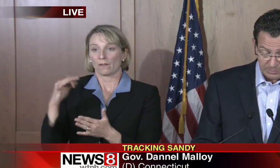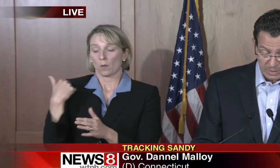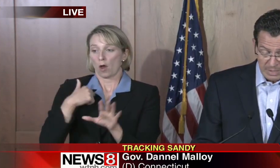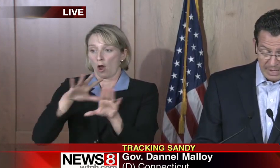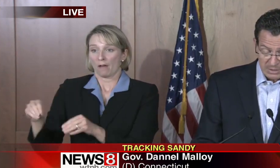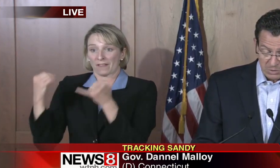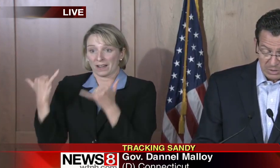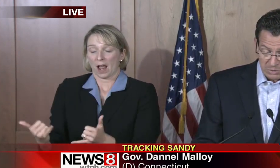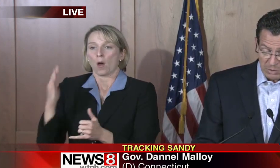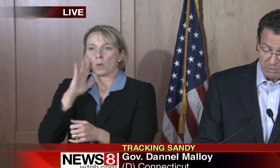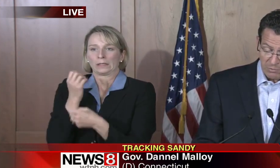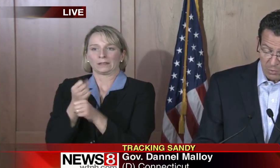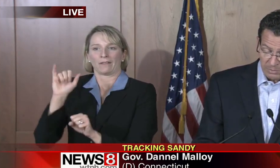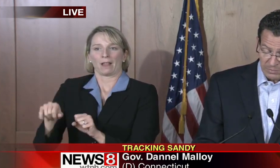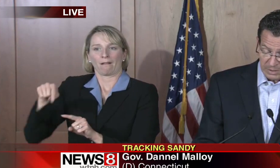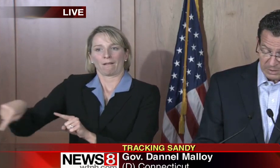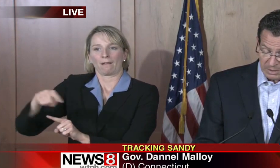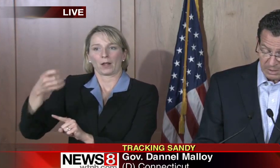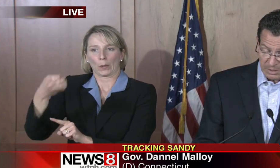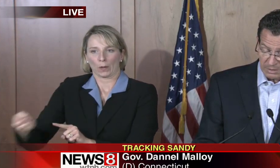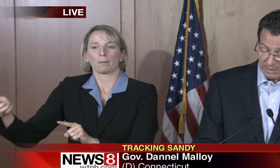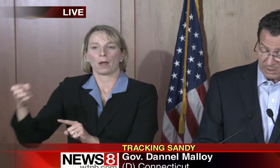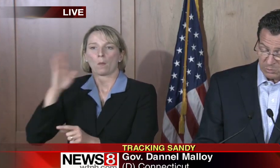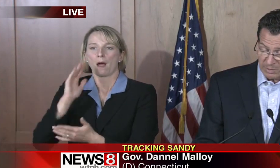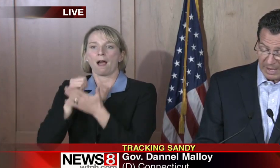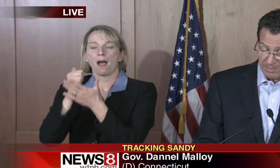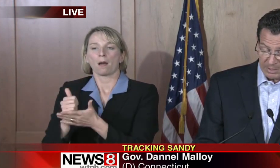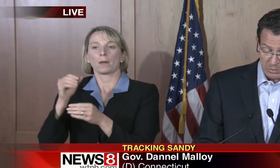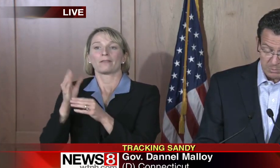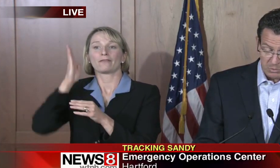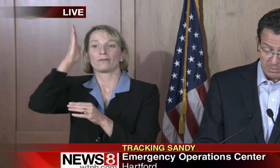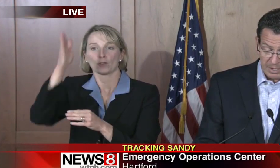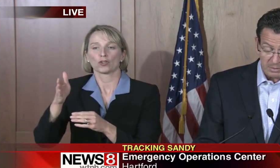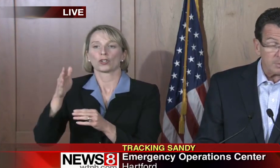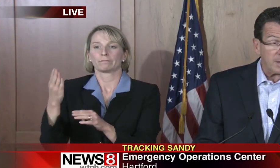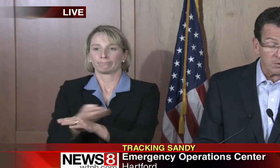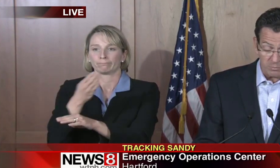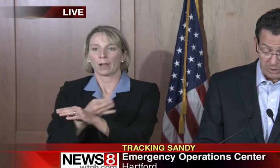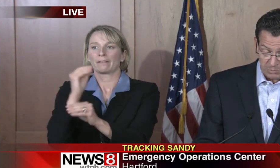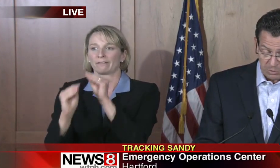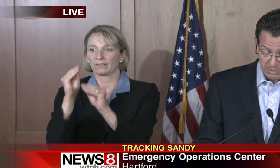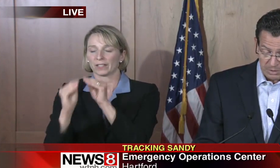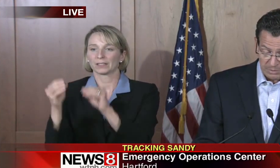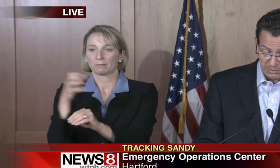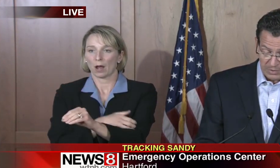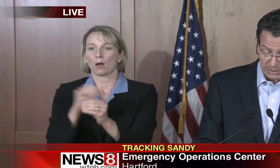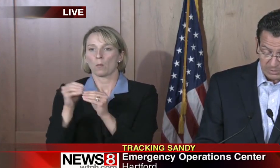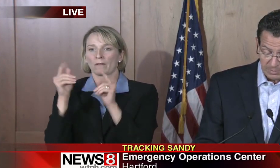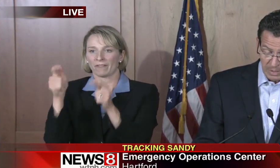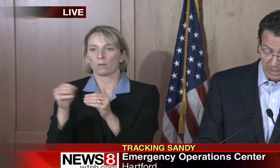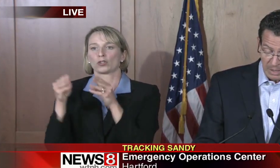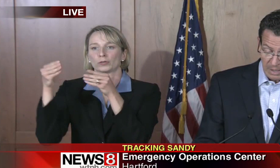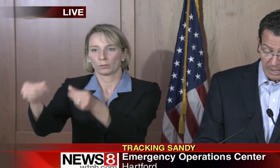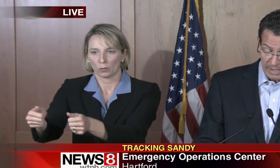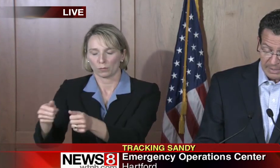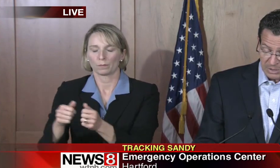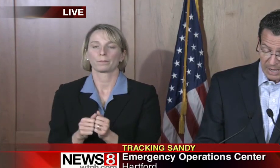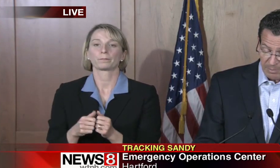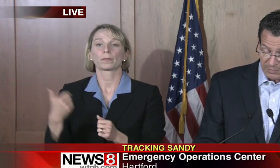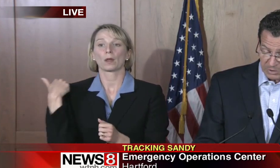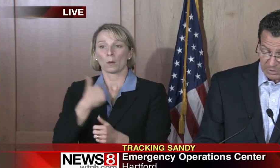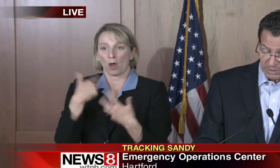quickly. As soon as we were informed of this, that this would be happening, we spoke to the mayor of Bridgeport, Mr. Finch,